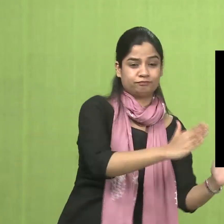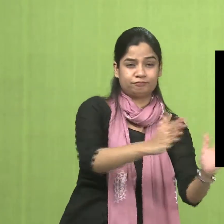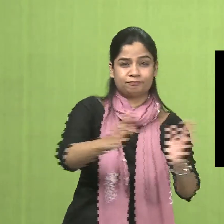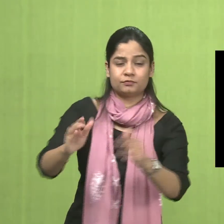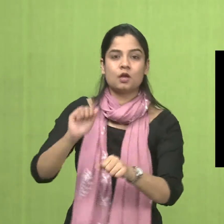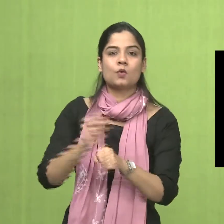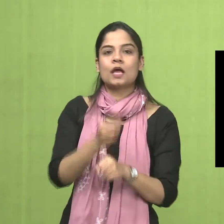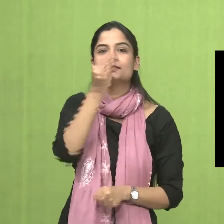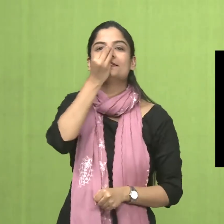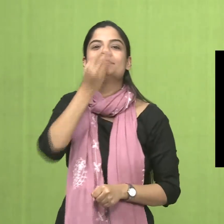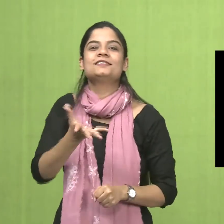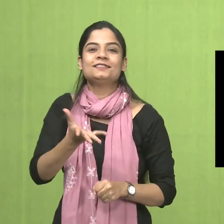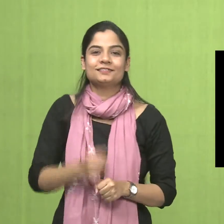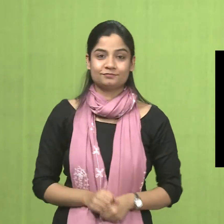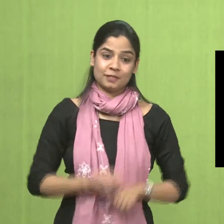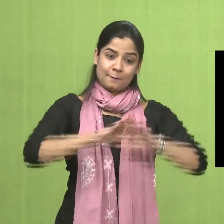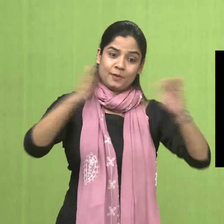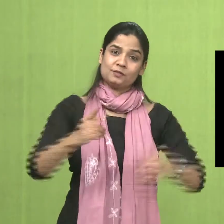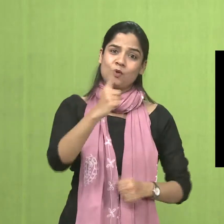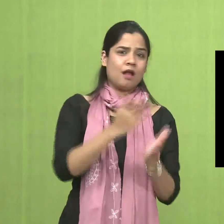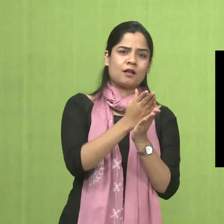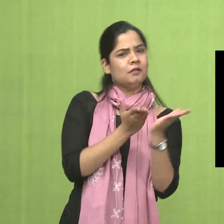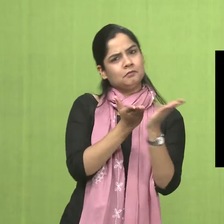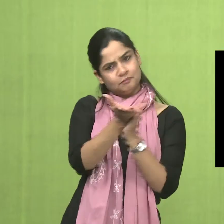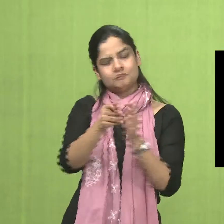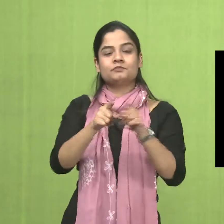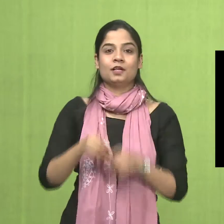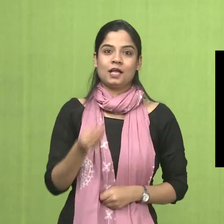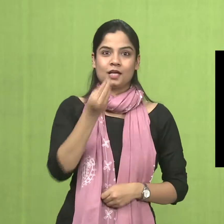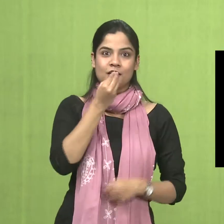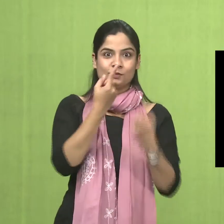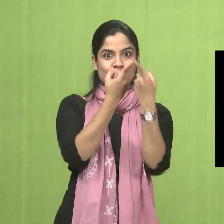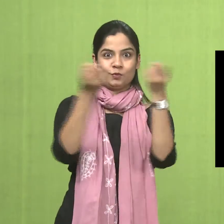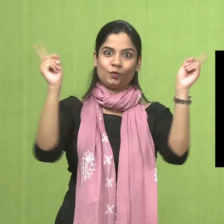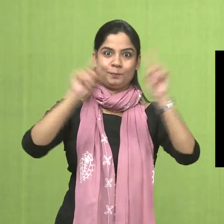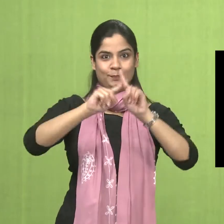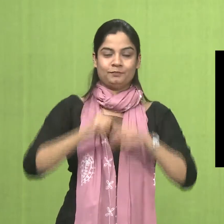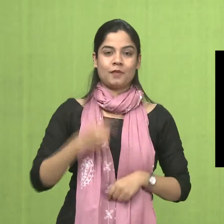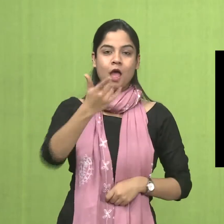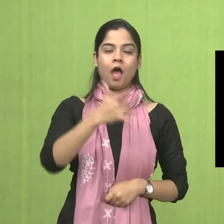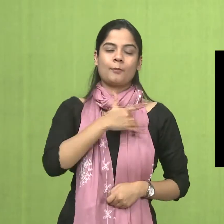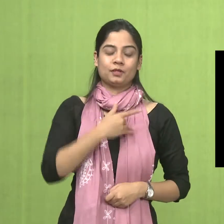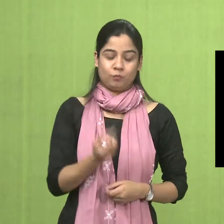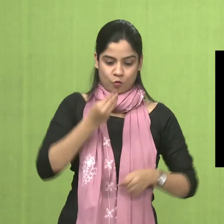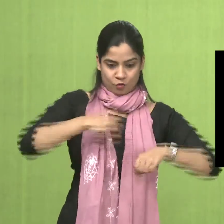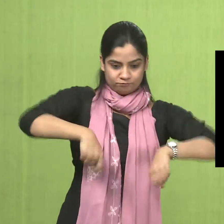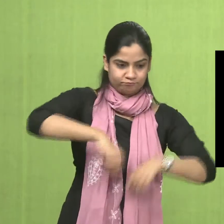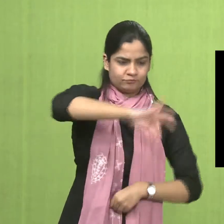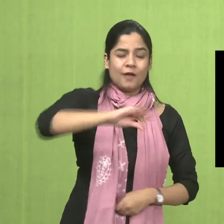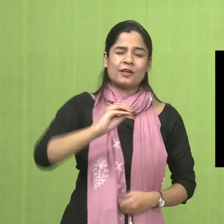looking for the thing that you need. So it's always good that you keep things ready. For example, in kitchen, let's discuss. When you have to